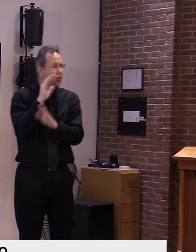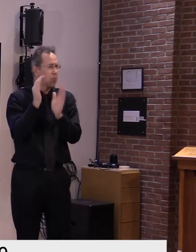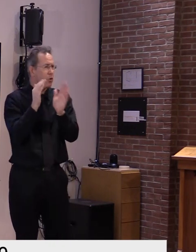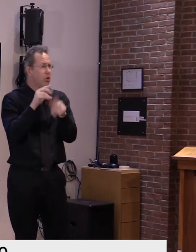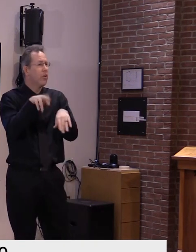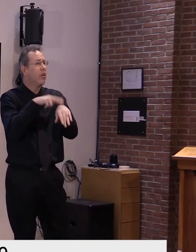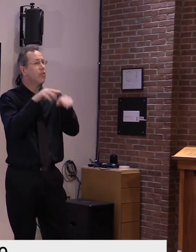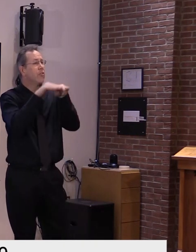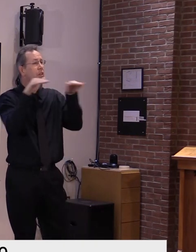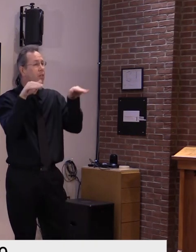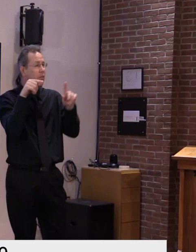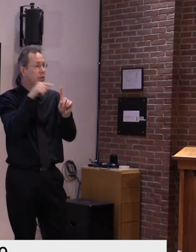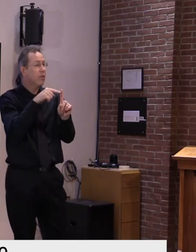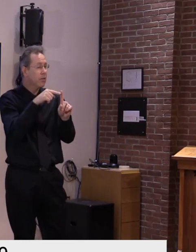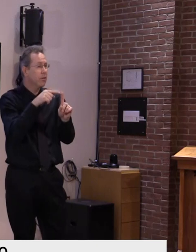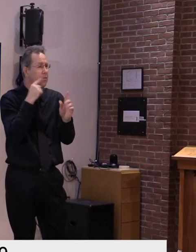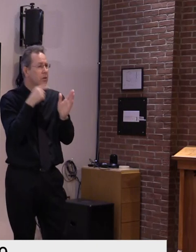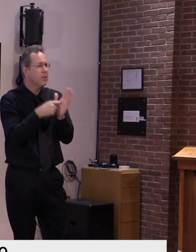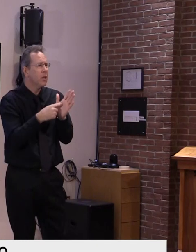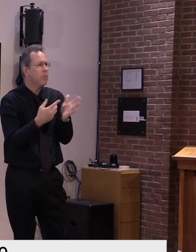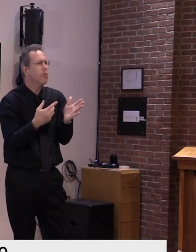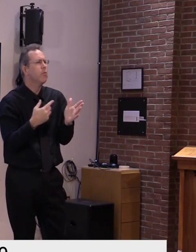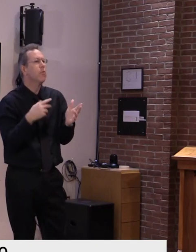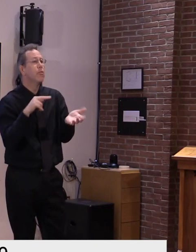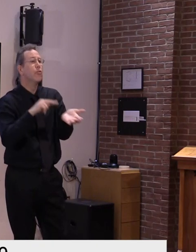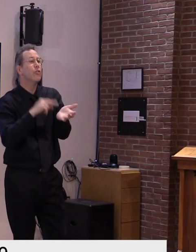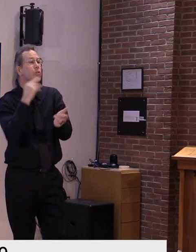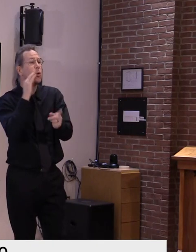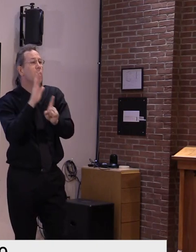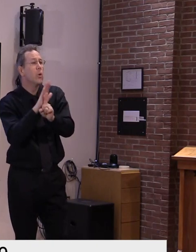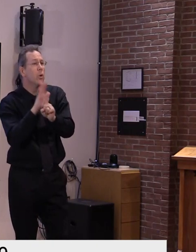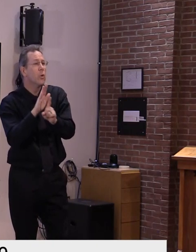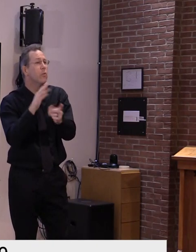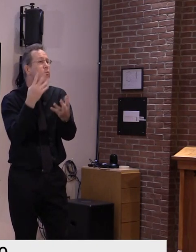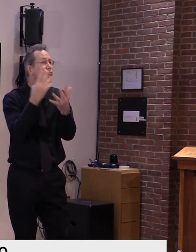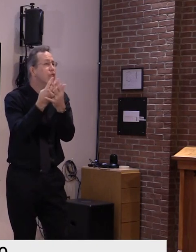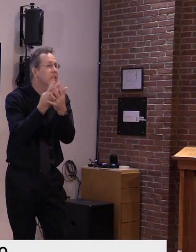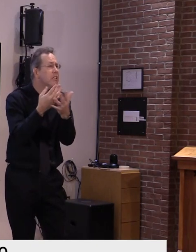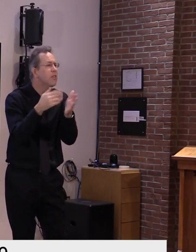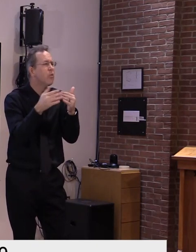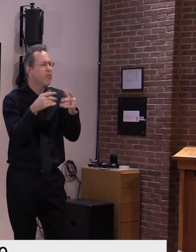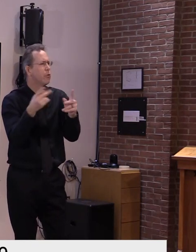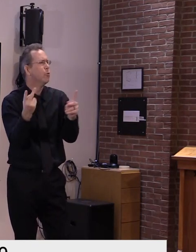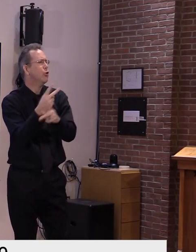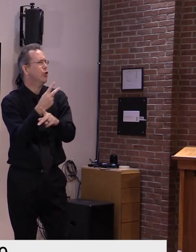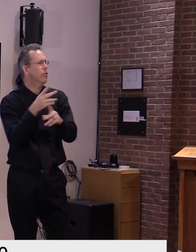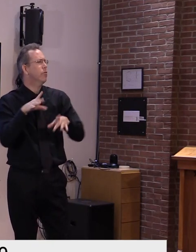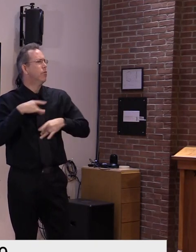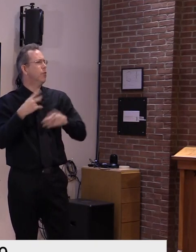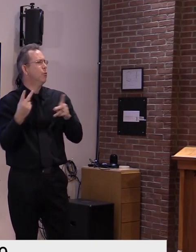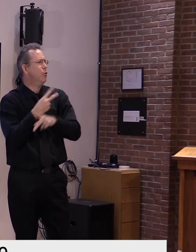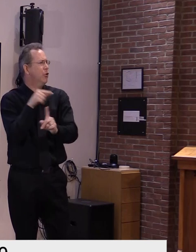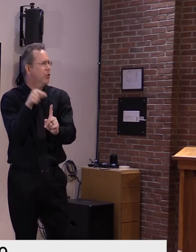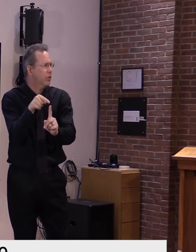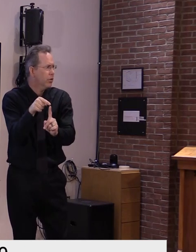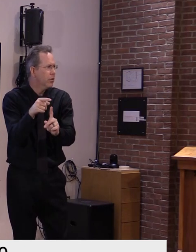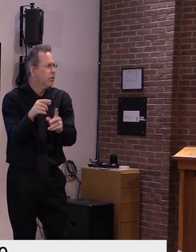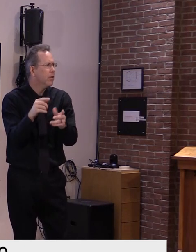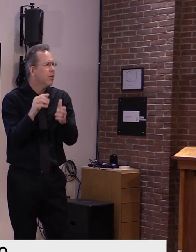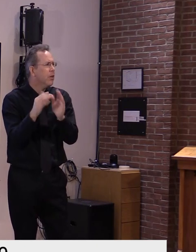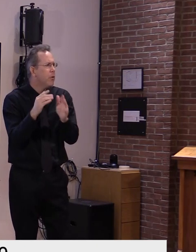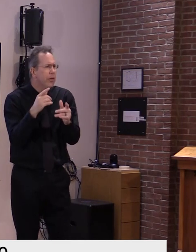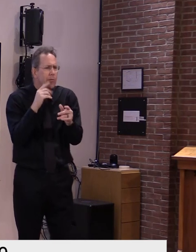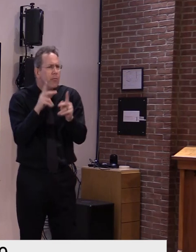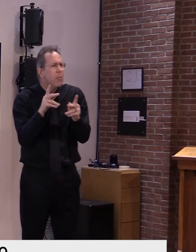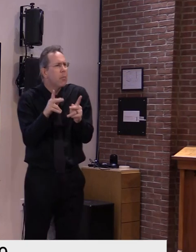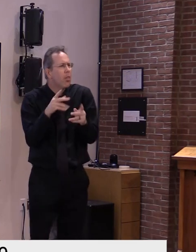facilities generally. Residents of these facilities make up about 0.6% of the U.S. population, but they've made up about